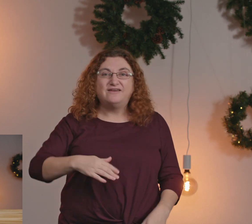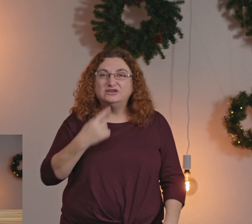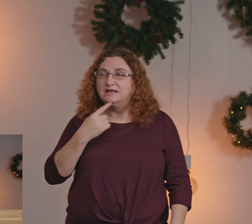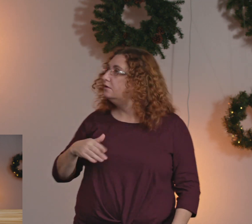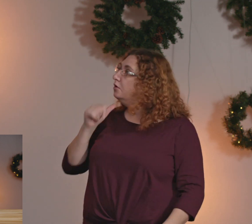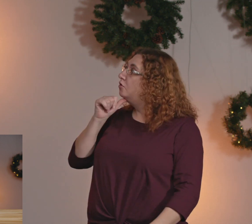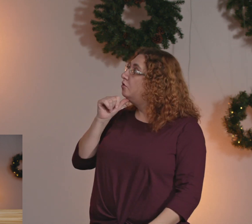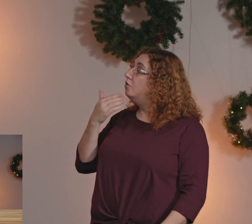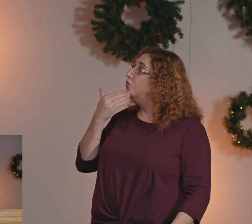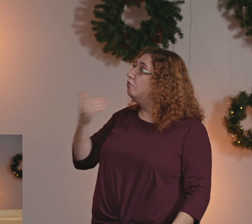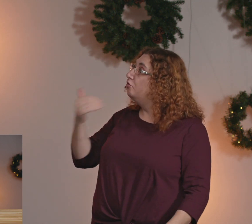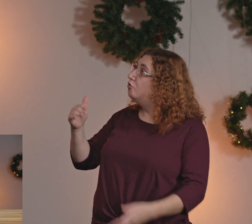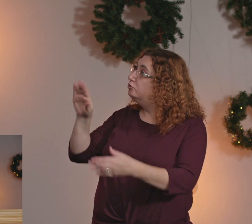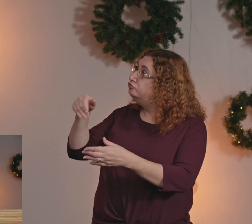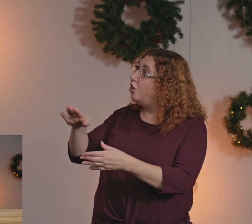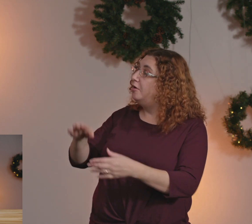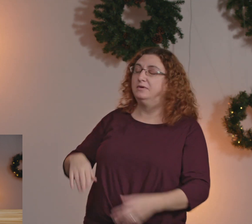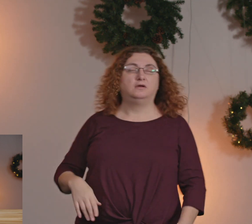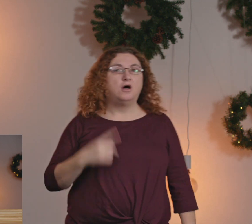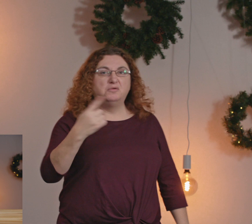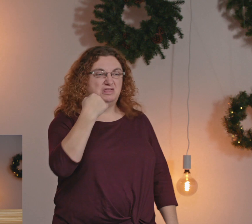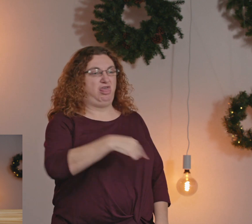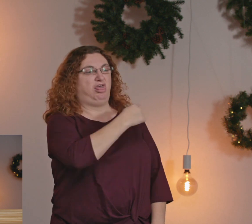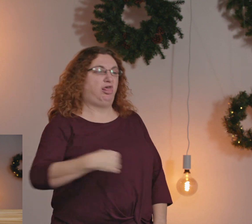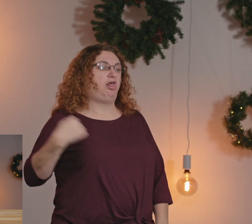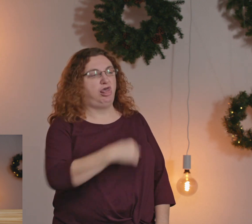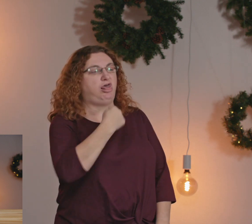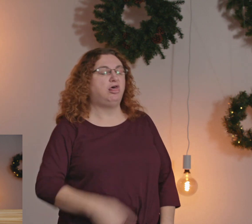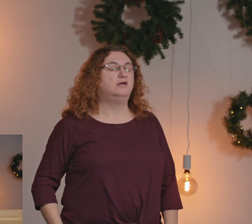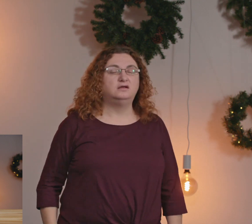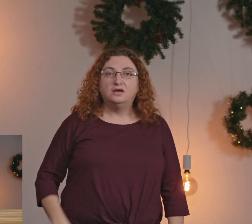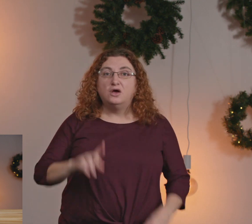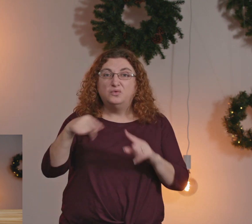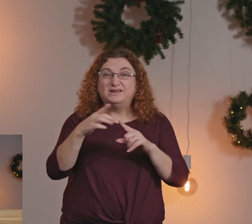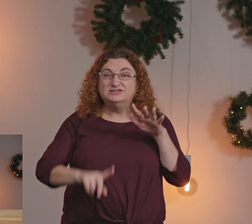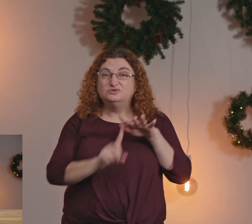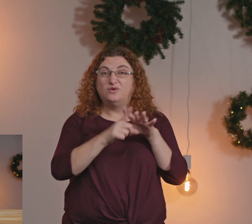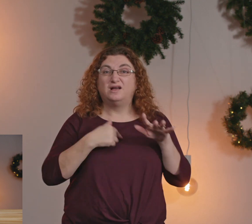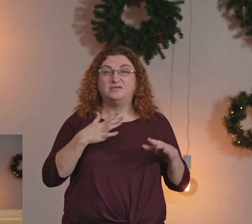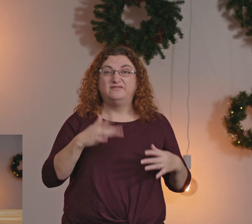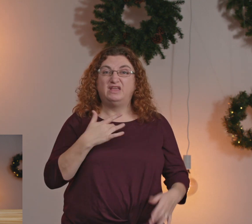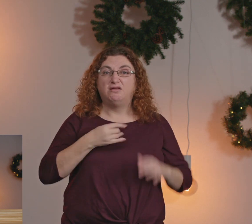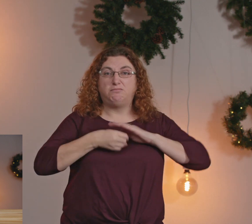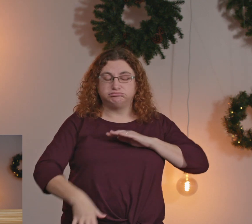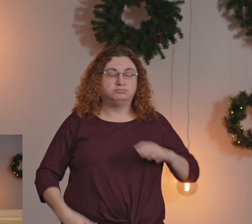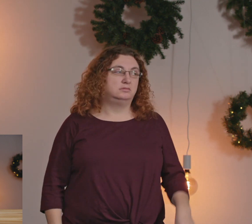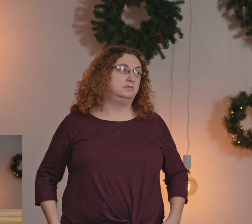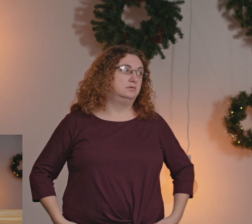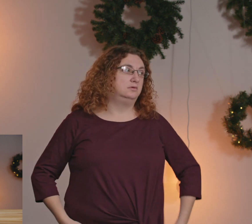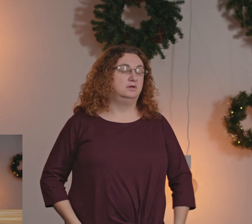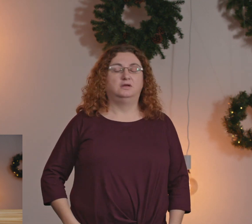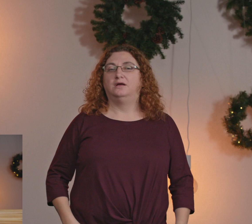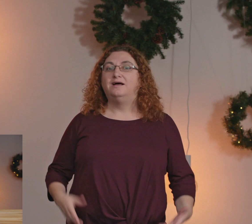he'd nitpick. And every time he showed up, I was like, you'd just do, ugh. Because you knew you were just going to get it. He's like that. He's like